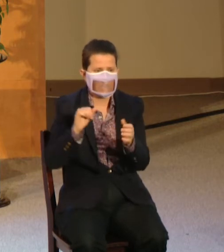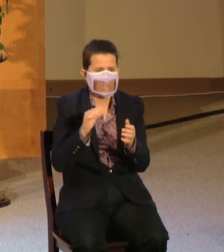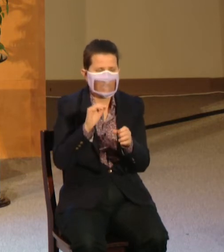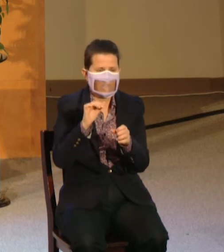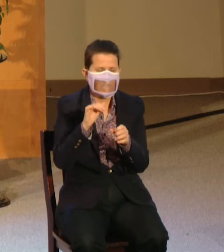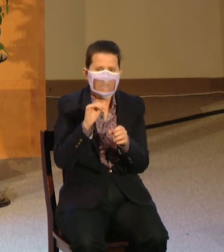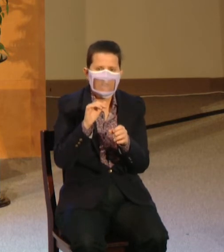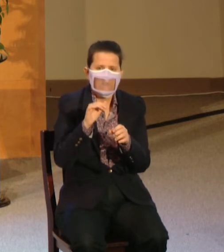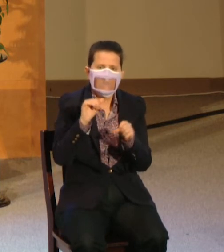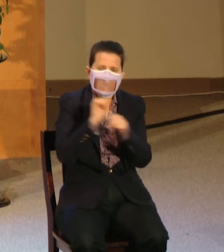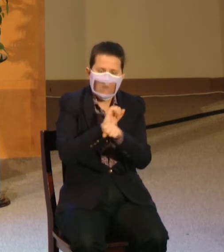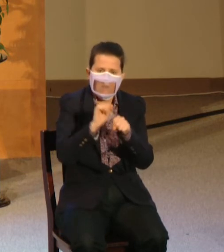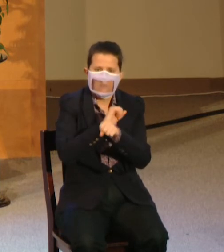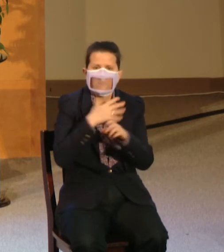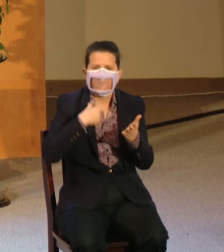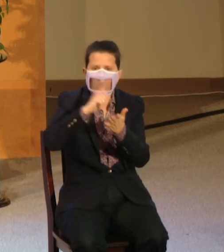pen.